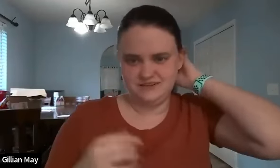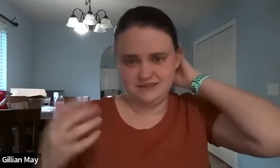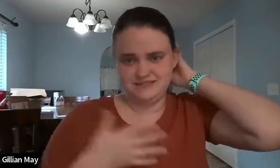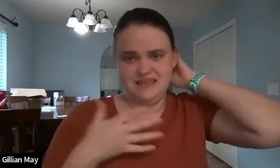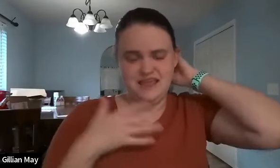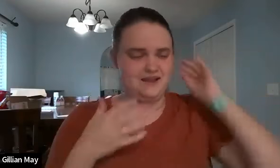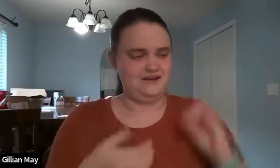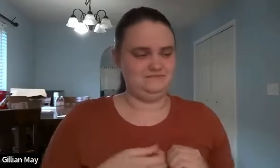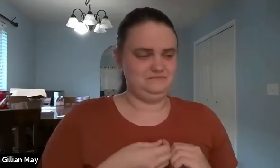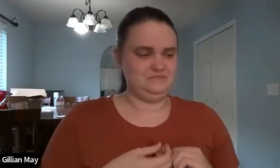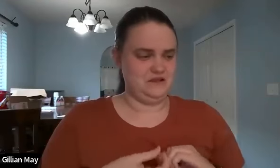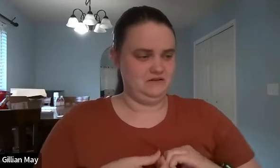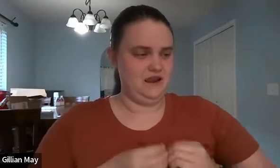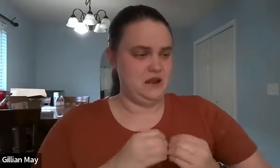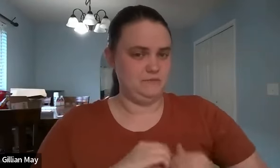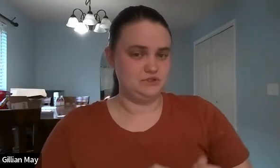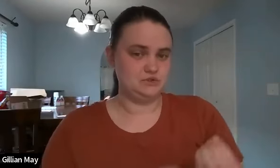Good. Scared. All right. Number